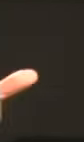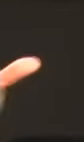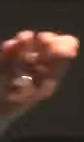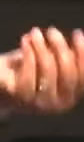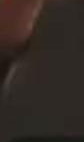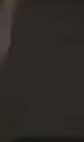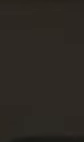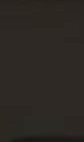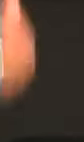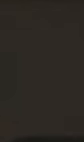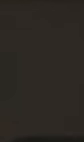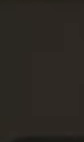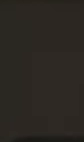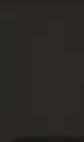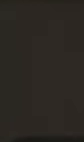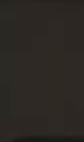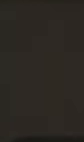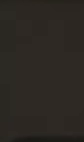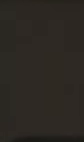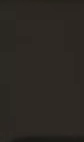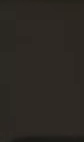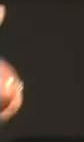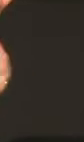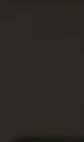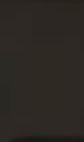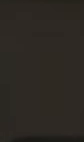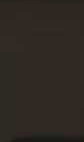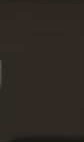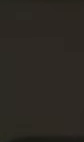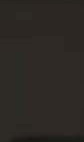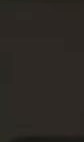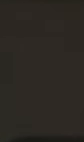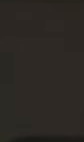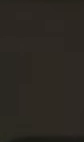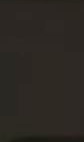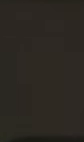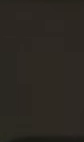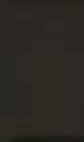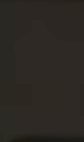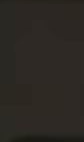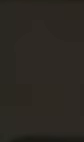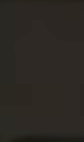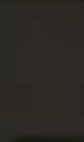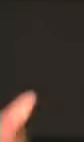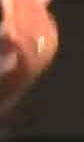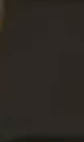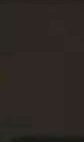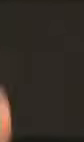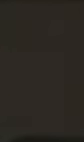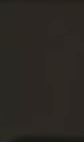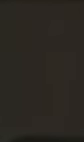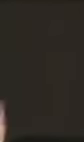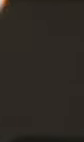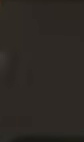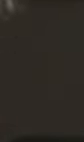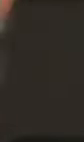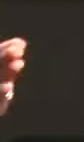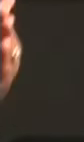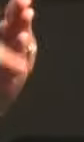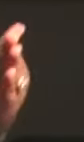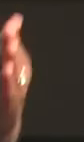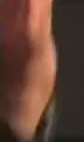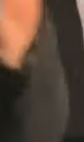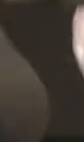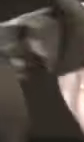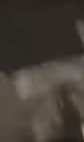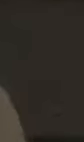Minneapolis when the trials start. Cuz you may pack the police union on one side, but the righteous